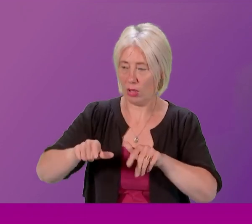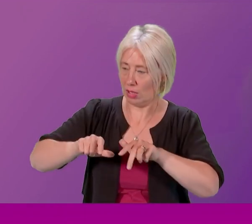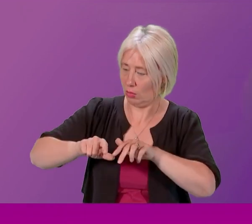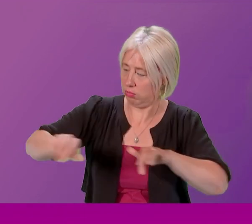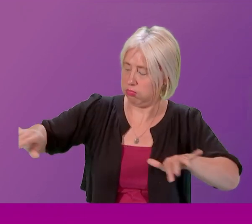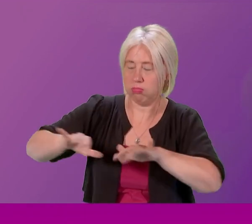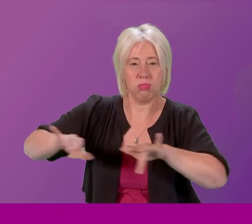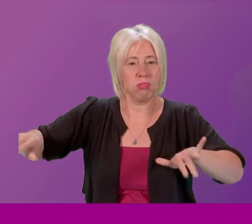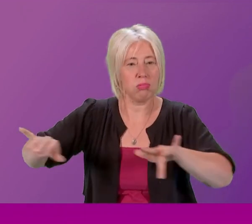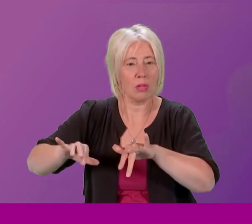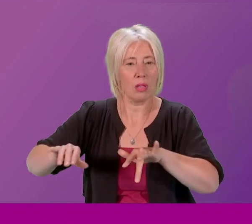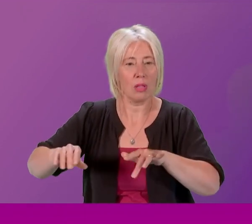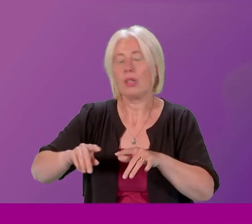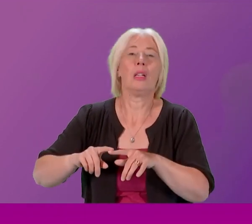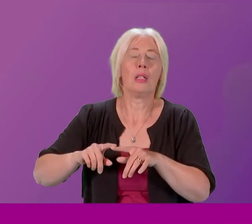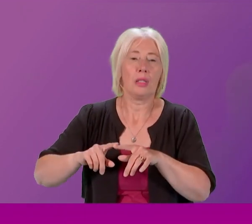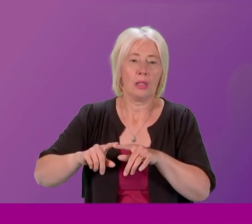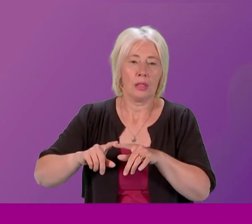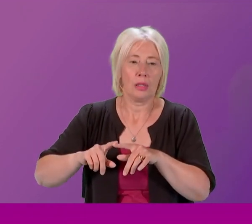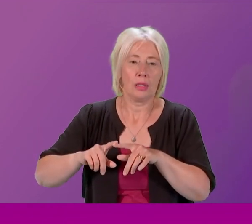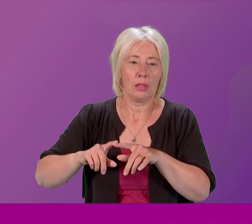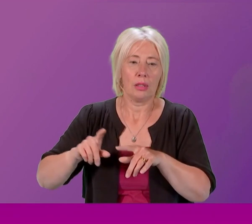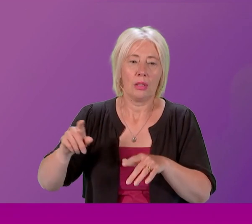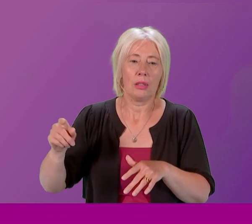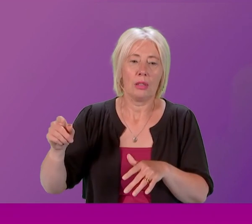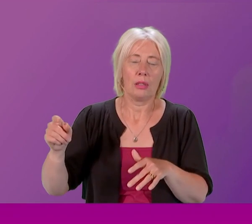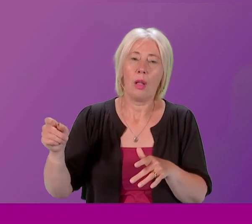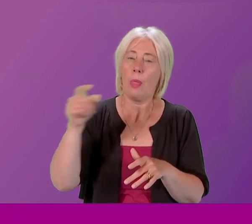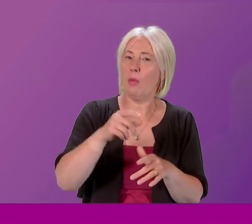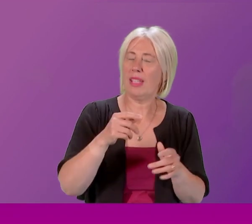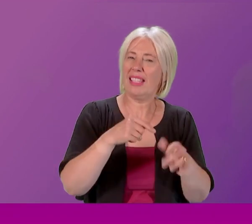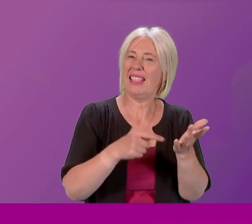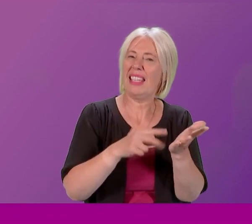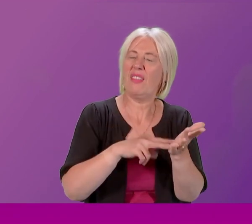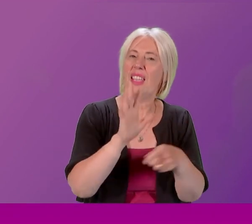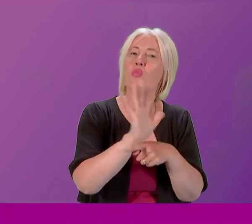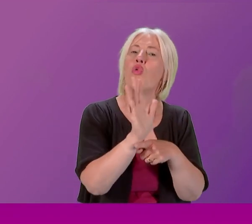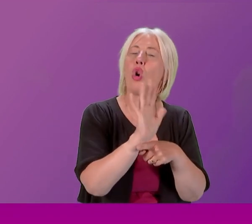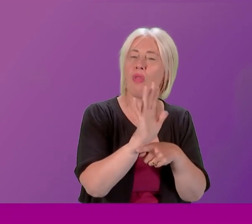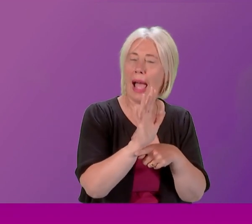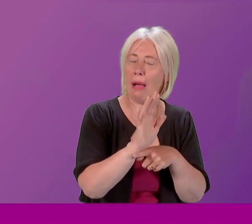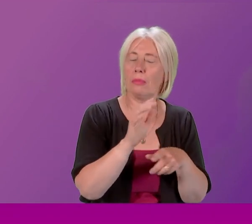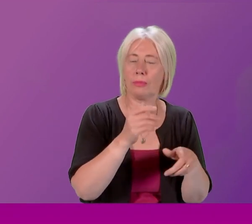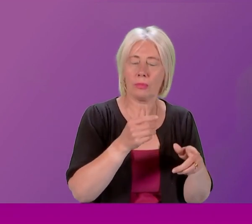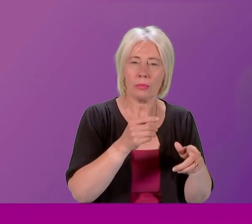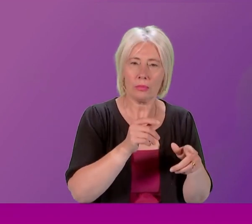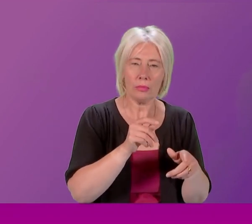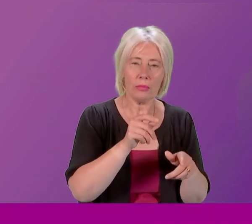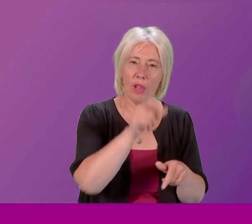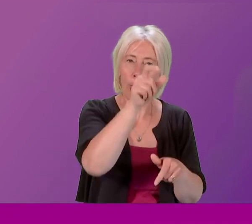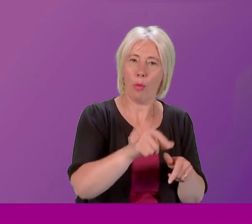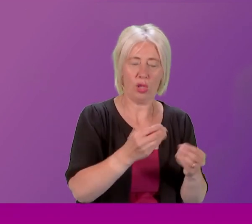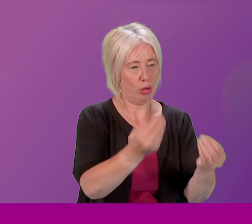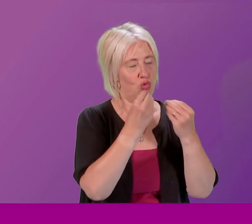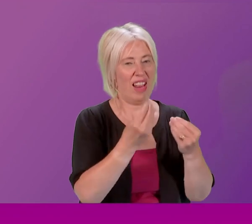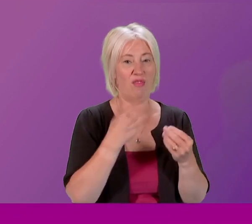that television show, The Piano, where I got trained by Lang Lang. How wonderful. But something came up for me that became really, really